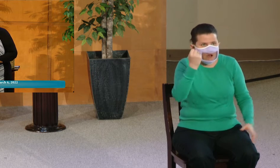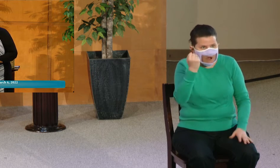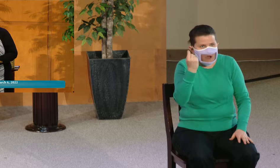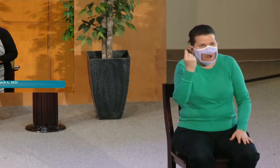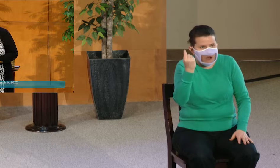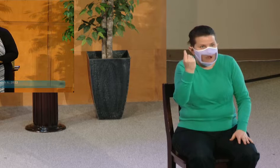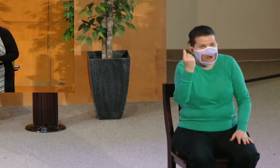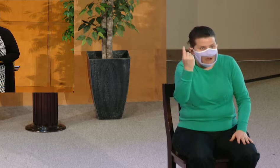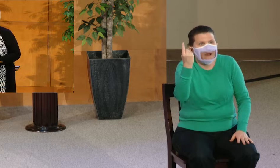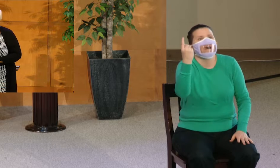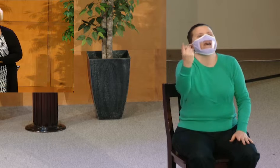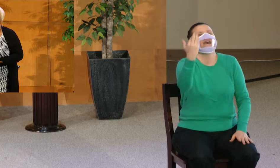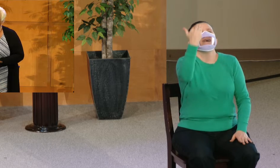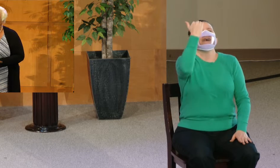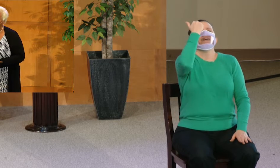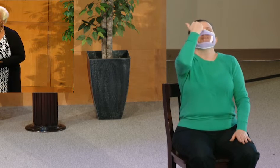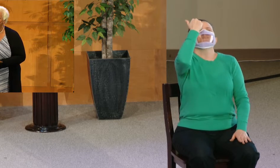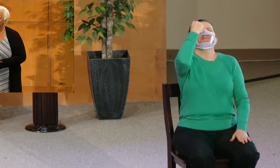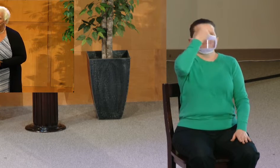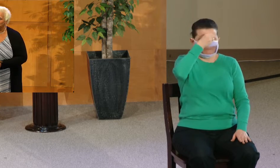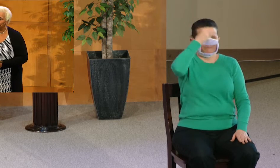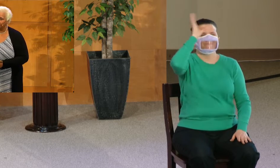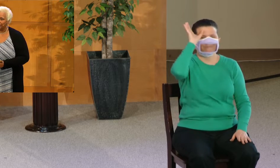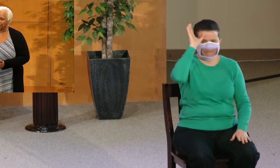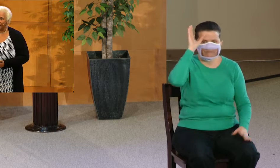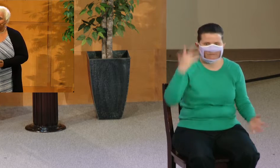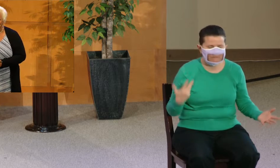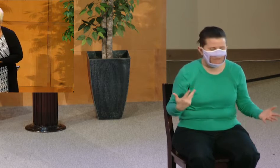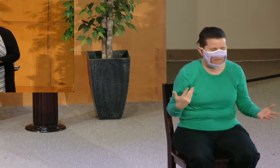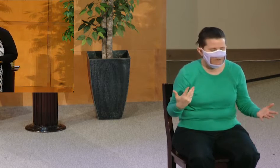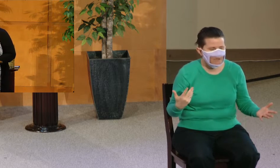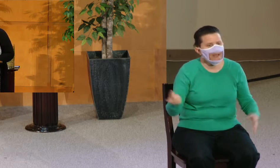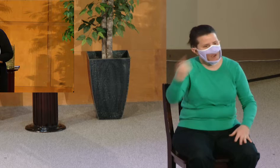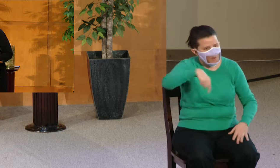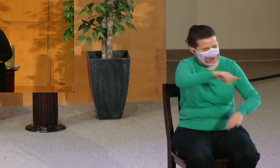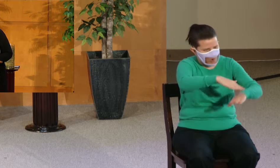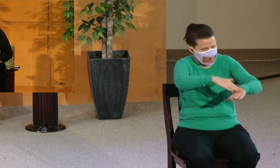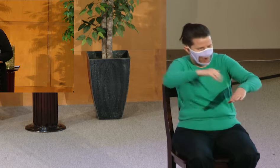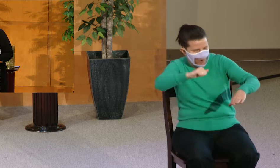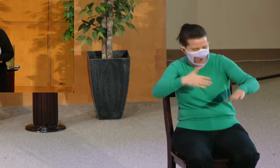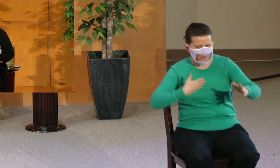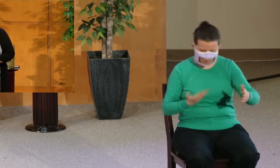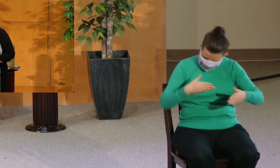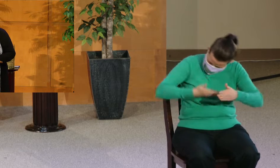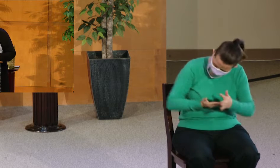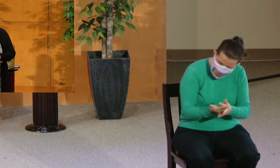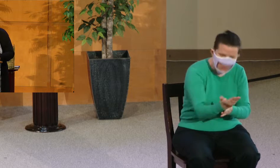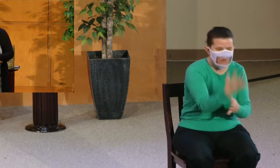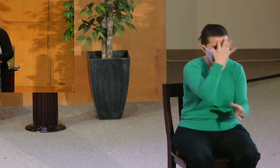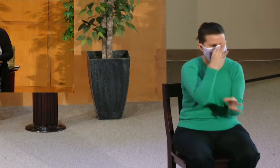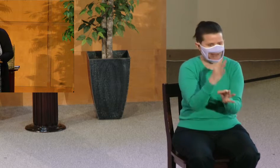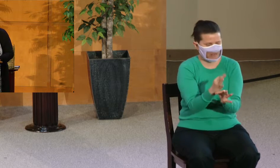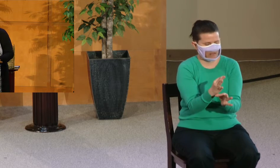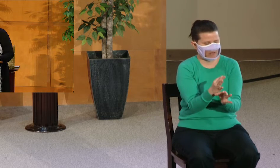other. And that we are being called to step out in faith. So